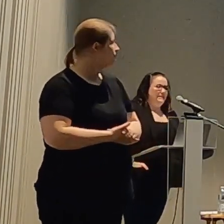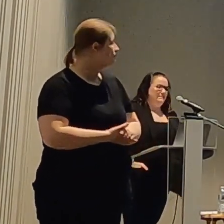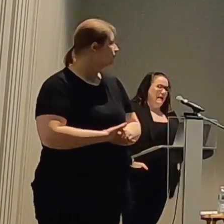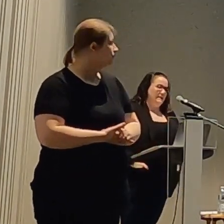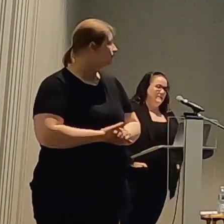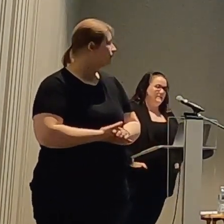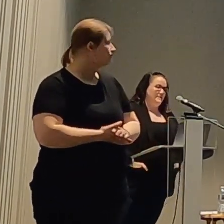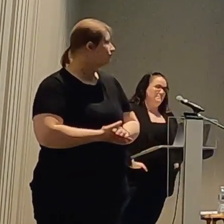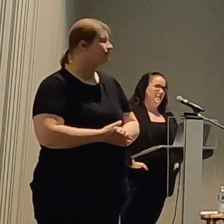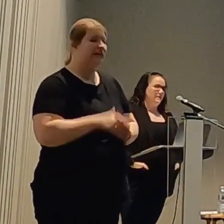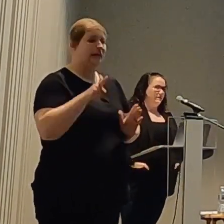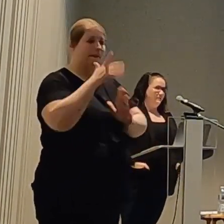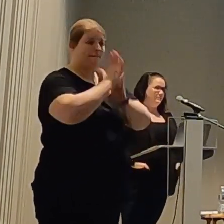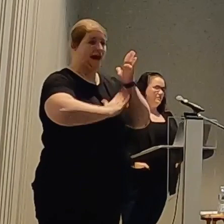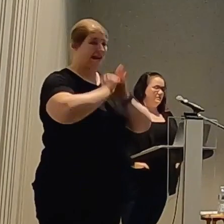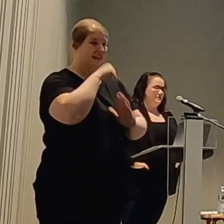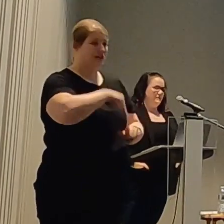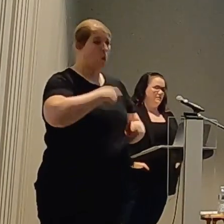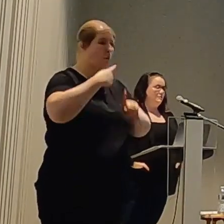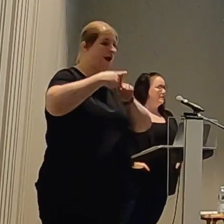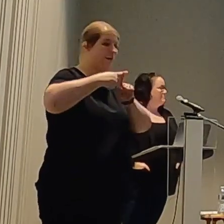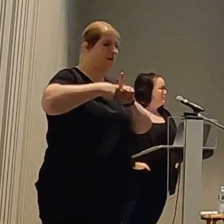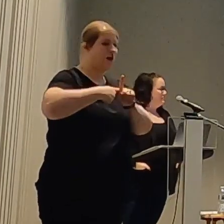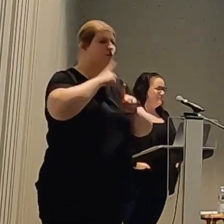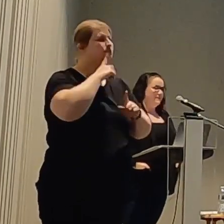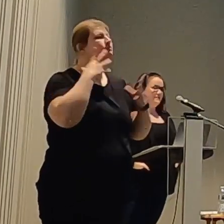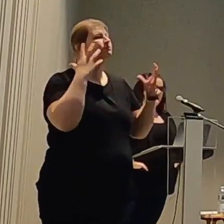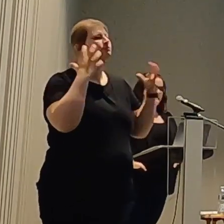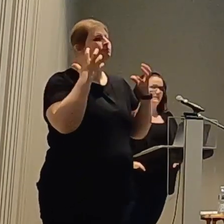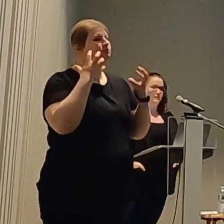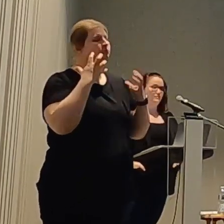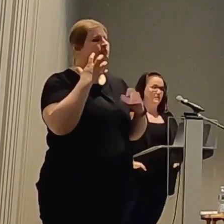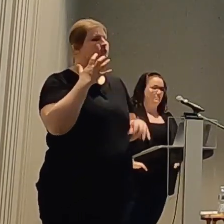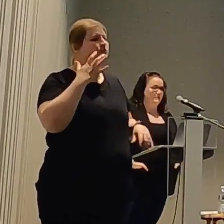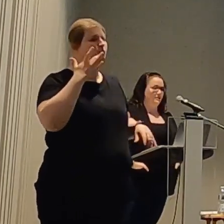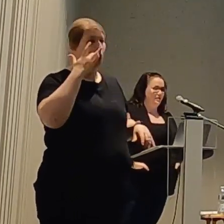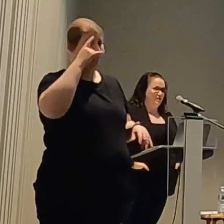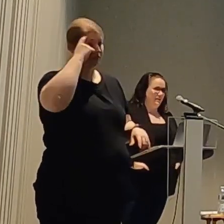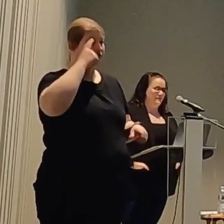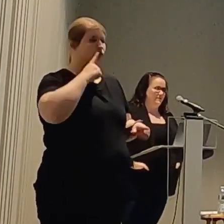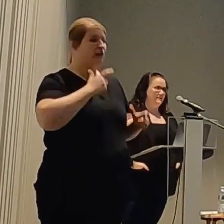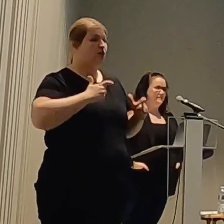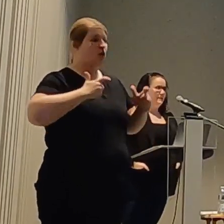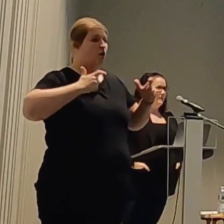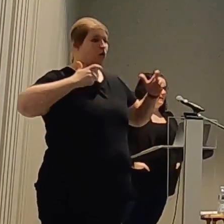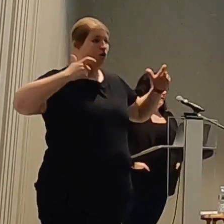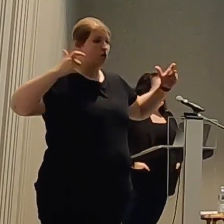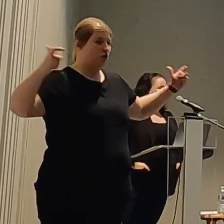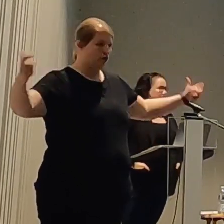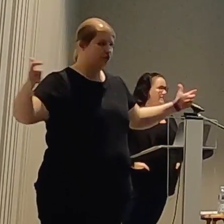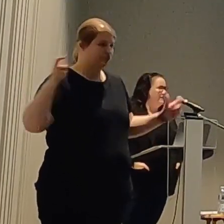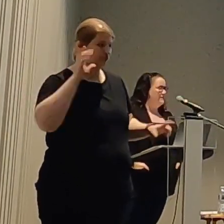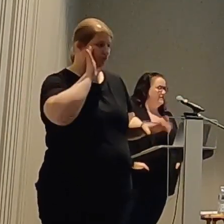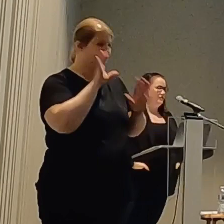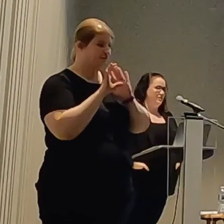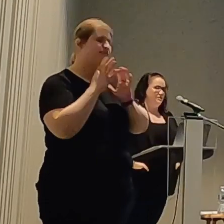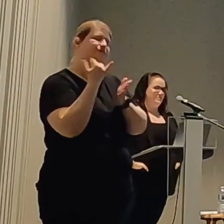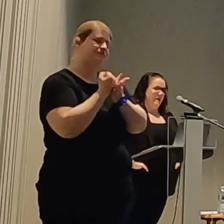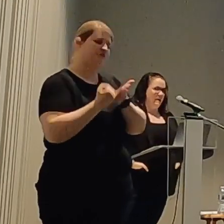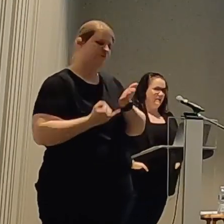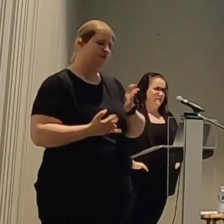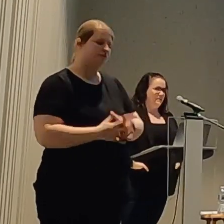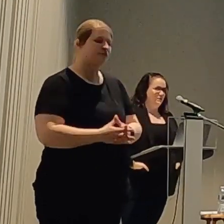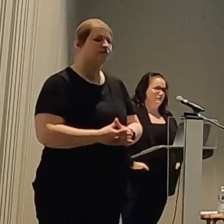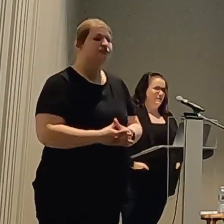Now, I said he painted this in a month, which is incredible because it is an incredibly large canvas. And in addition